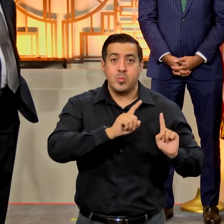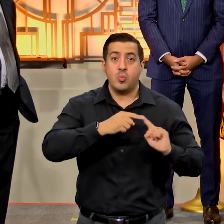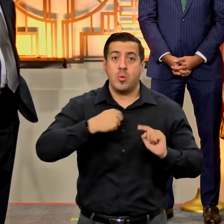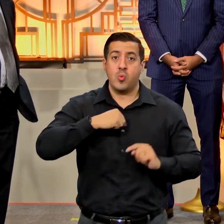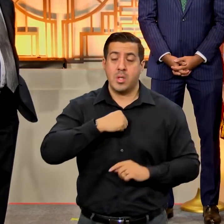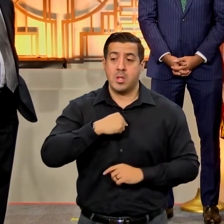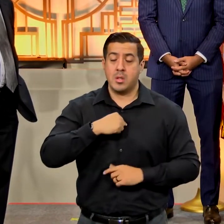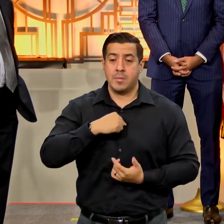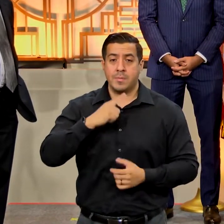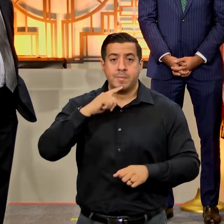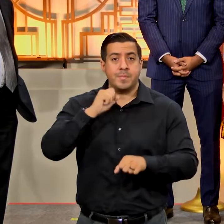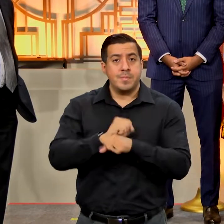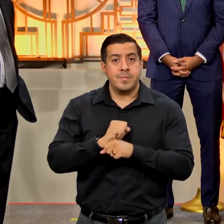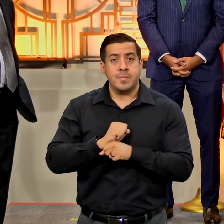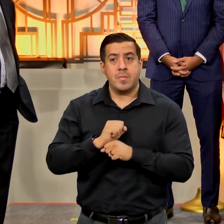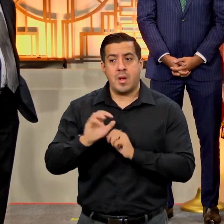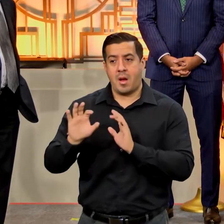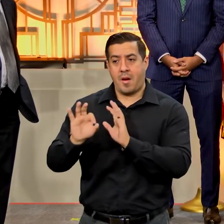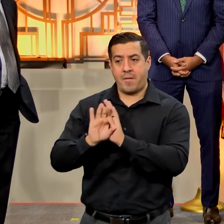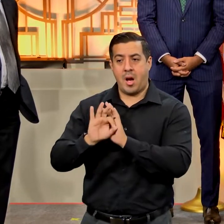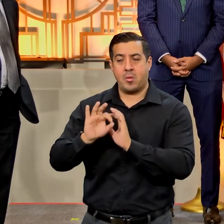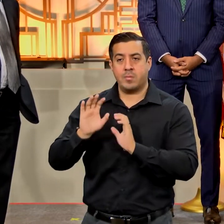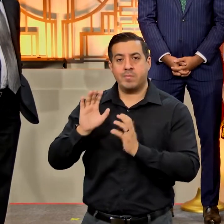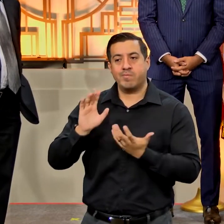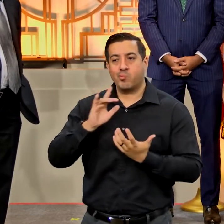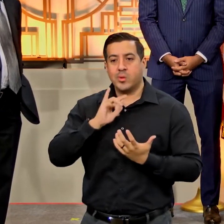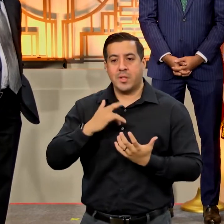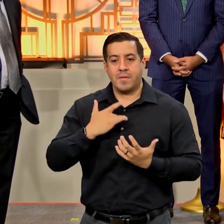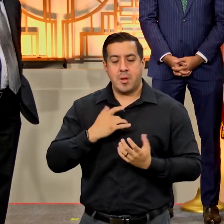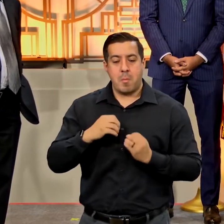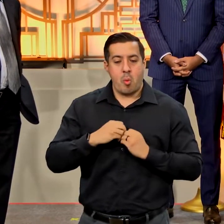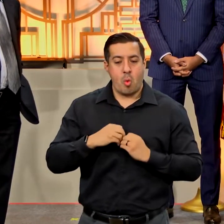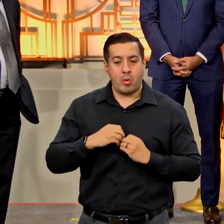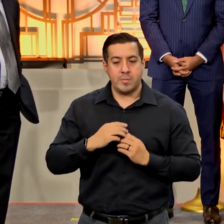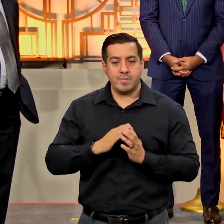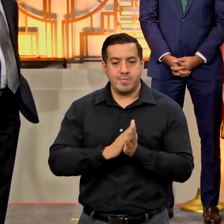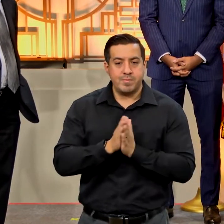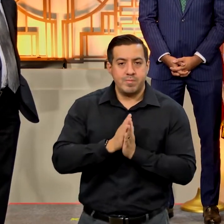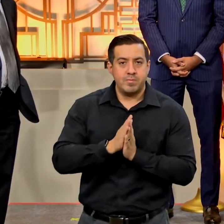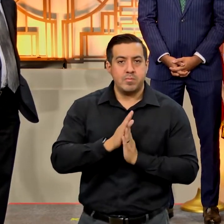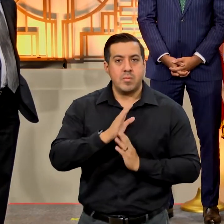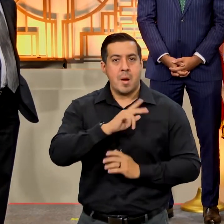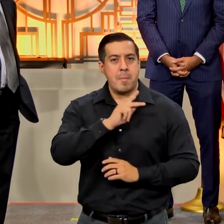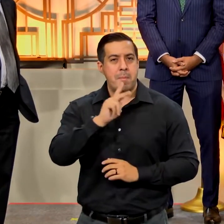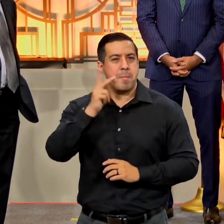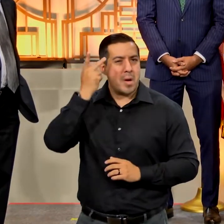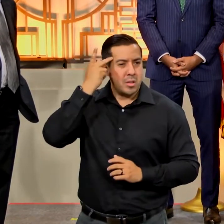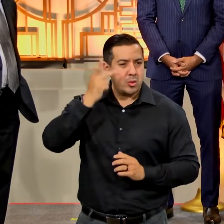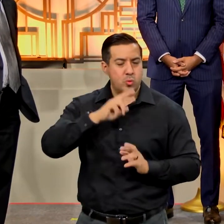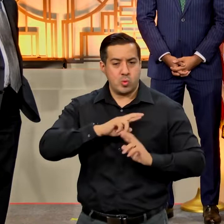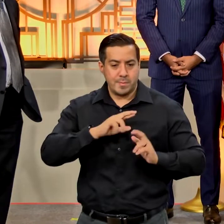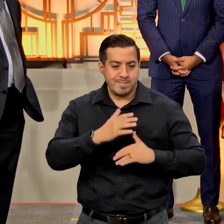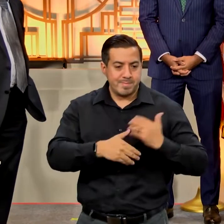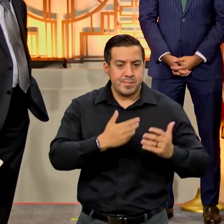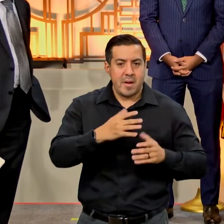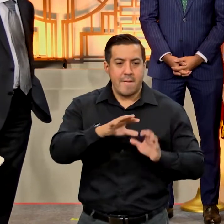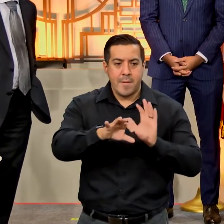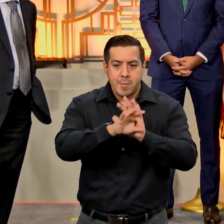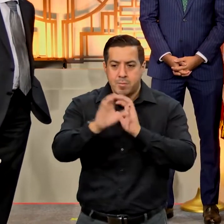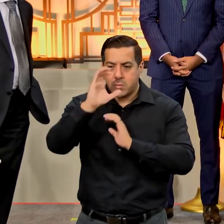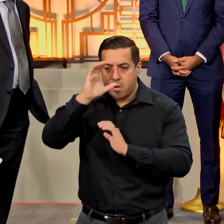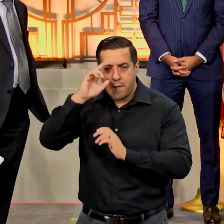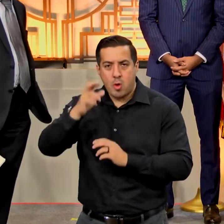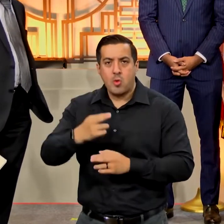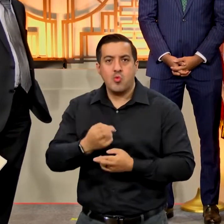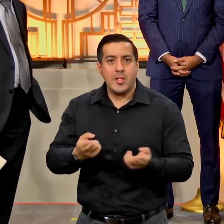found the political will to combine resources, because there used to be a kind of this